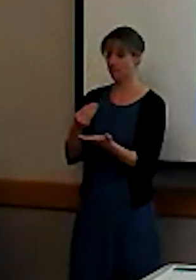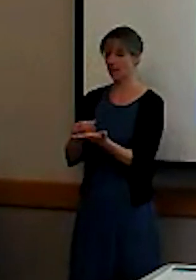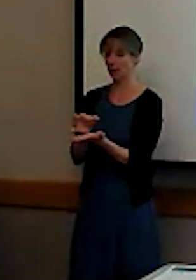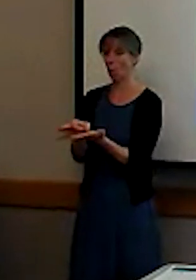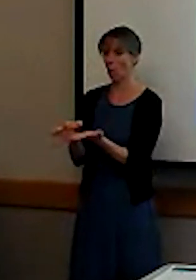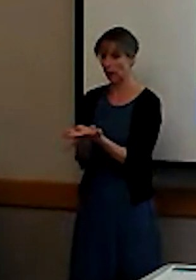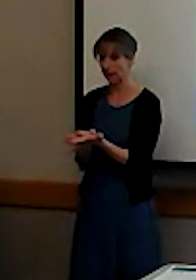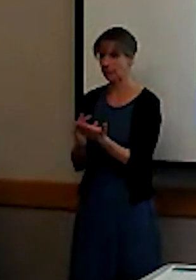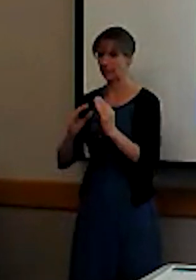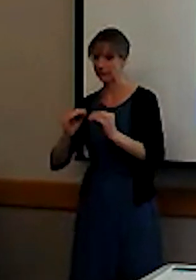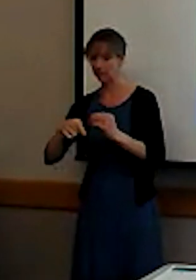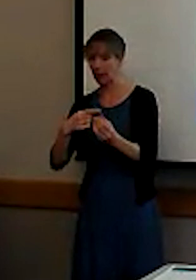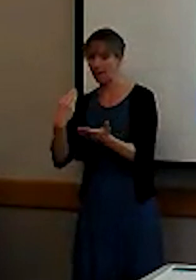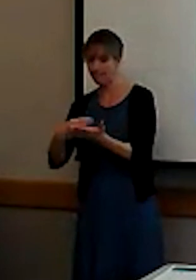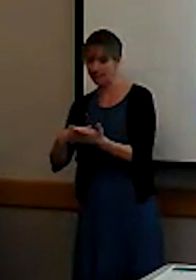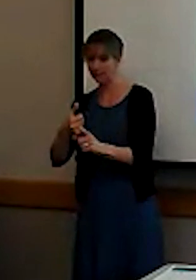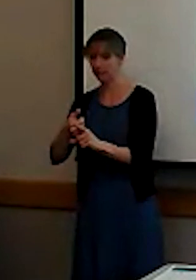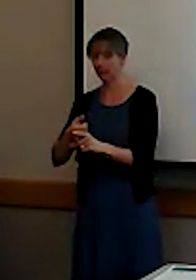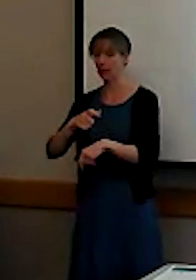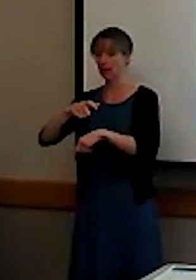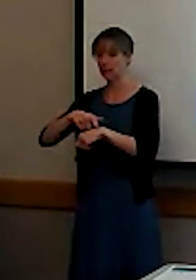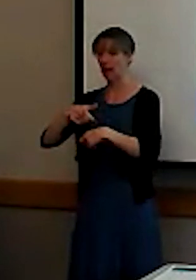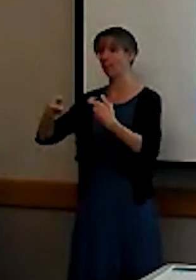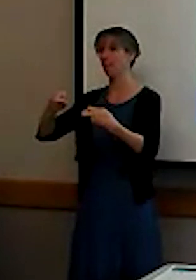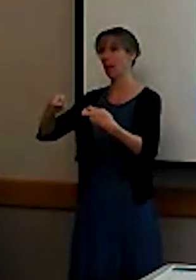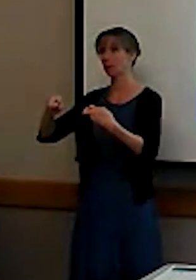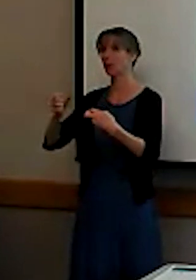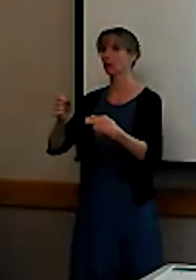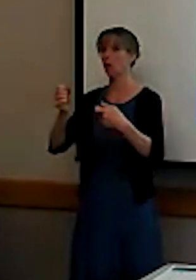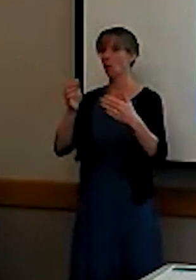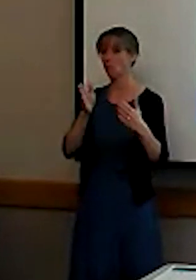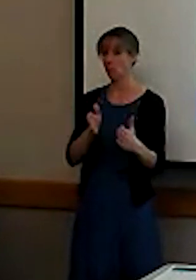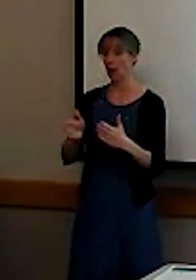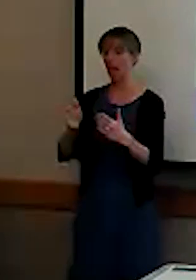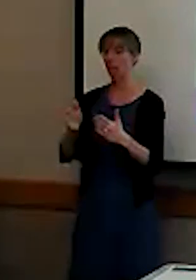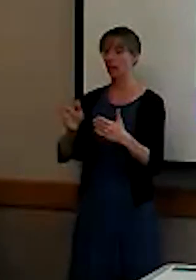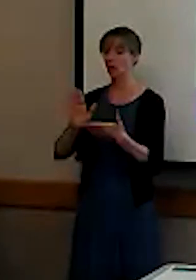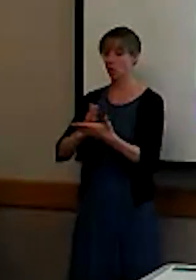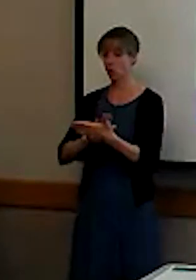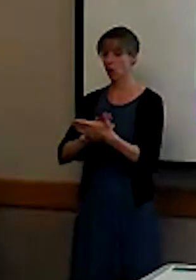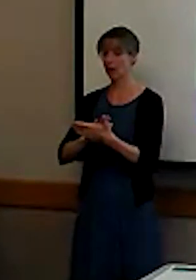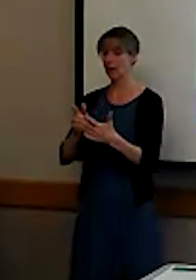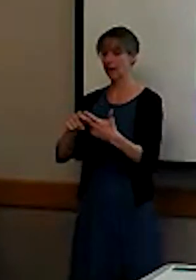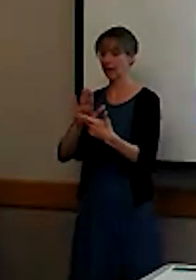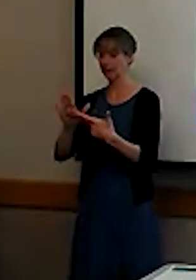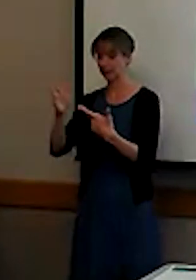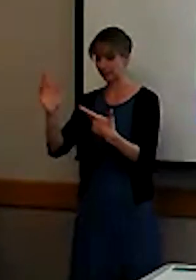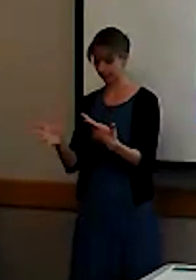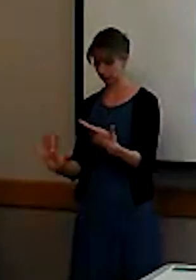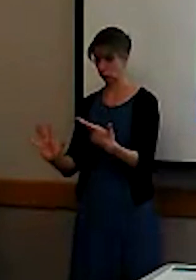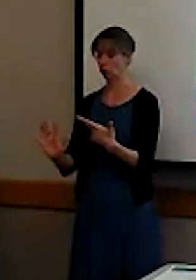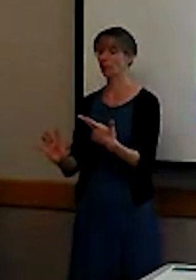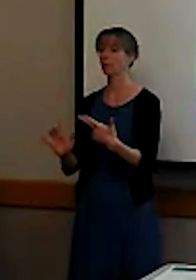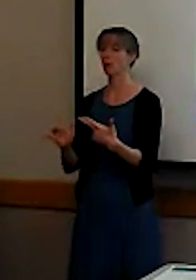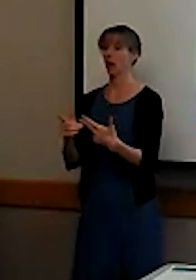did money lessons, time management. So prep, cook, and clean up. When I first began